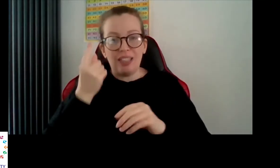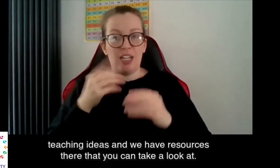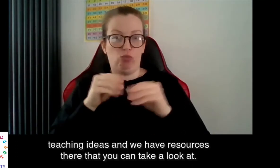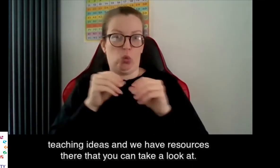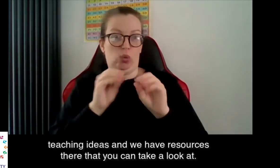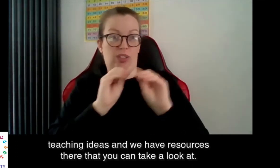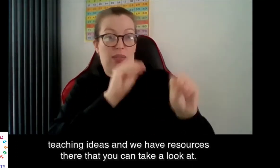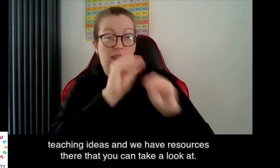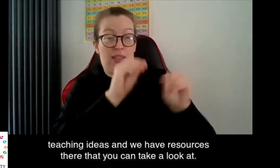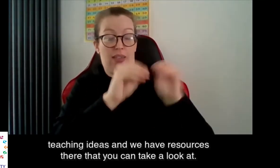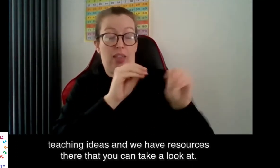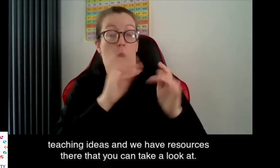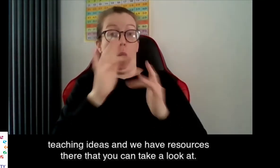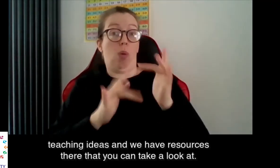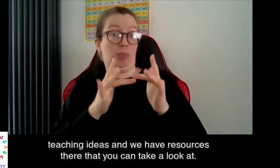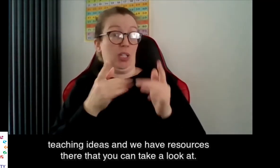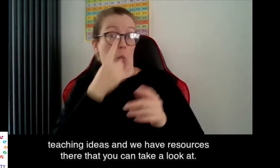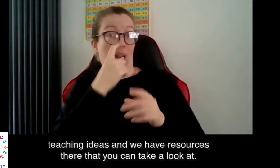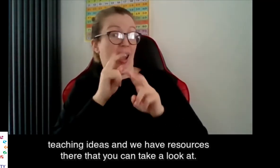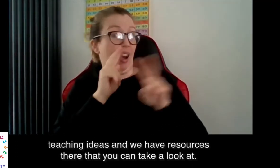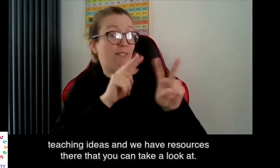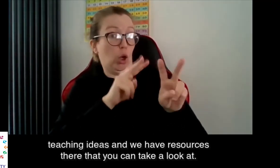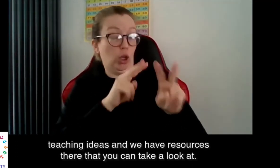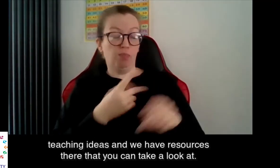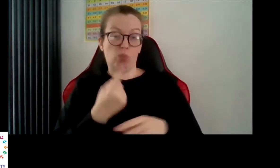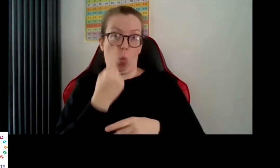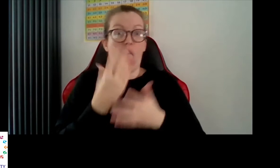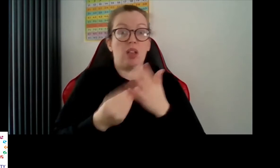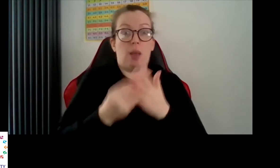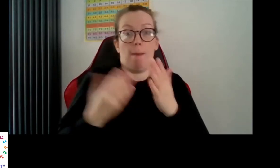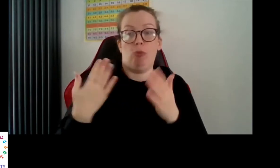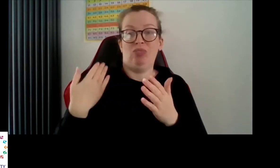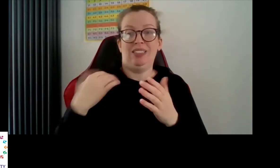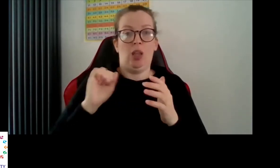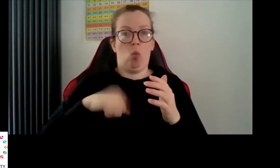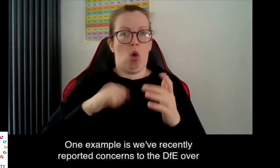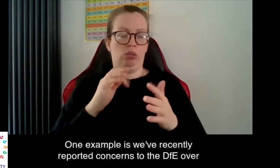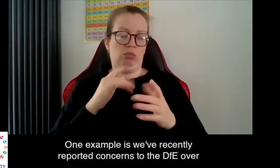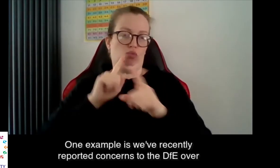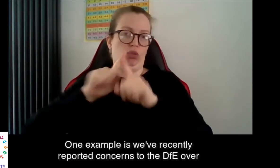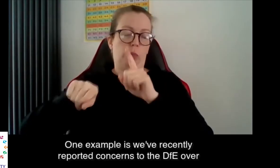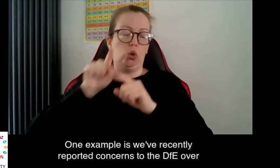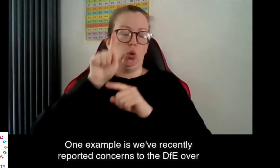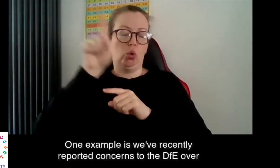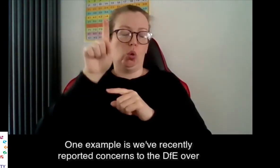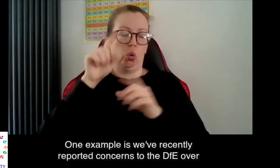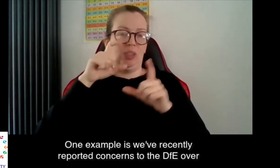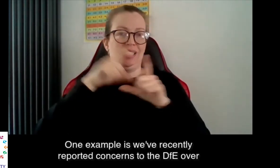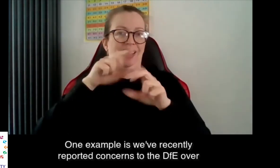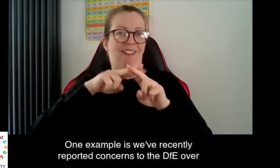teaching ideas, and we have resources there that you can take a look at. One example is, we've recently